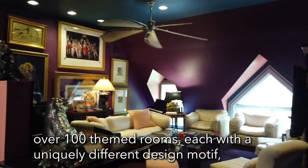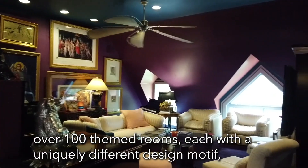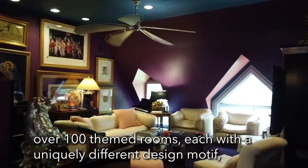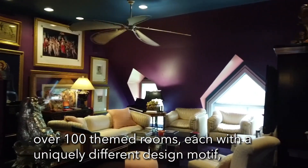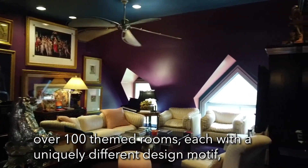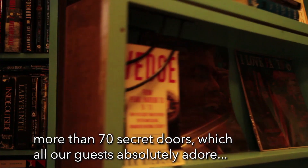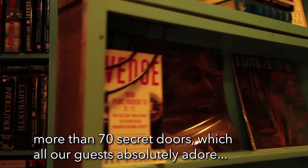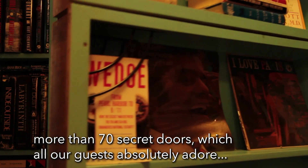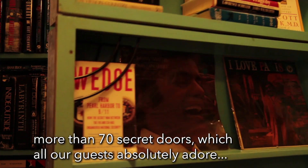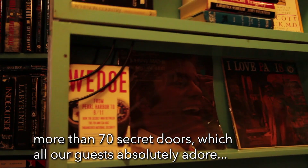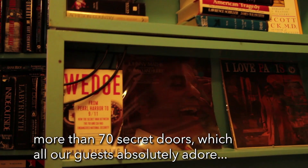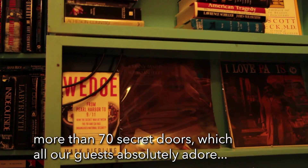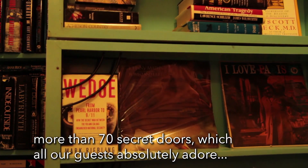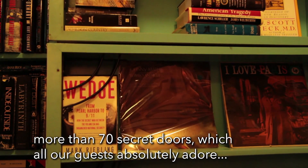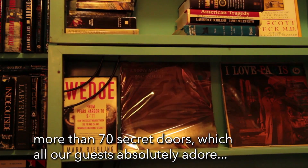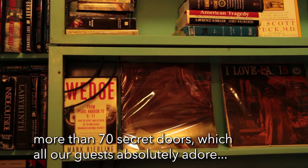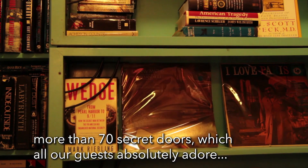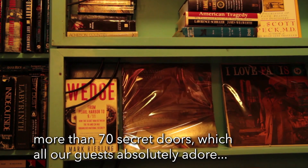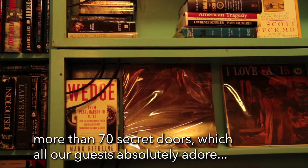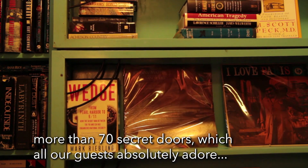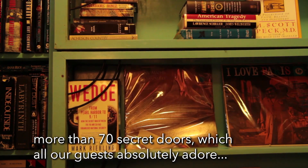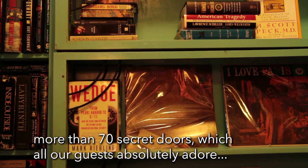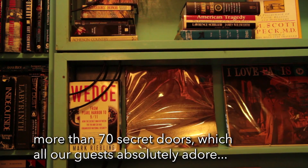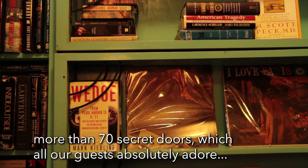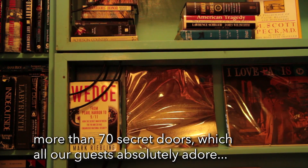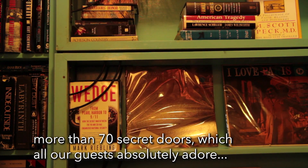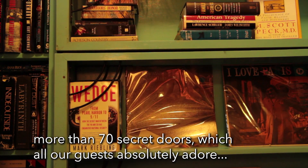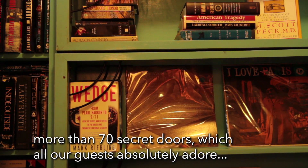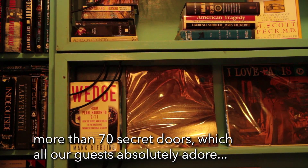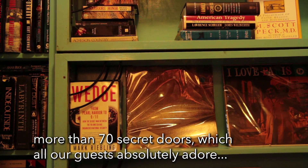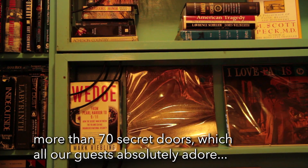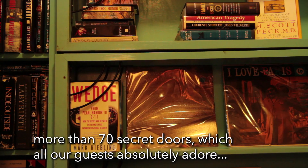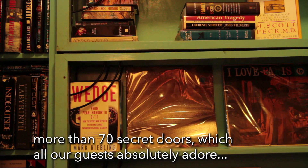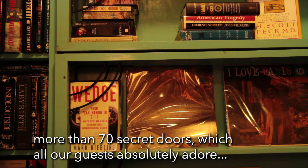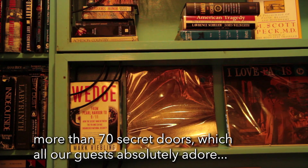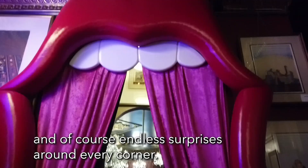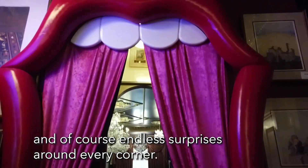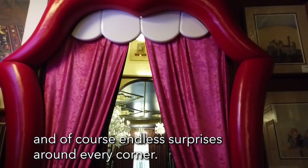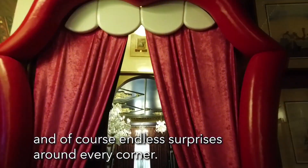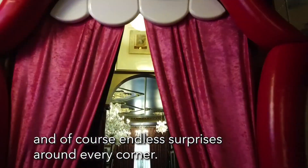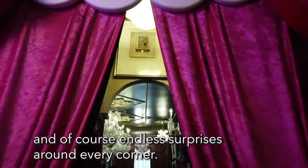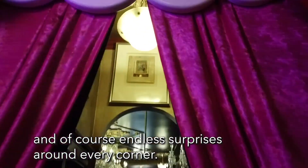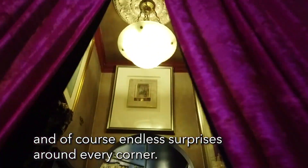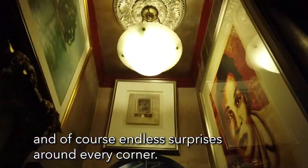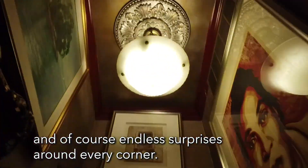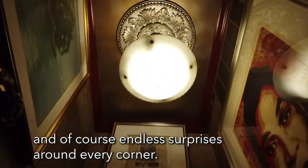motif, more than 70 secret doors, which all of our guests absolutely adore, and of course, endless